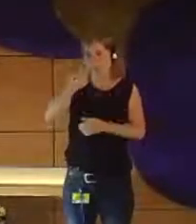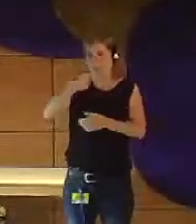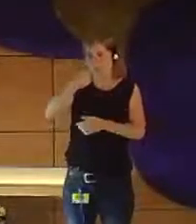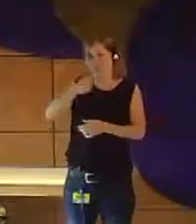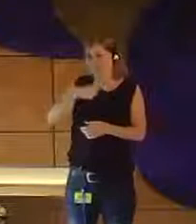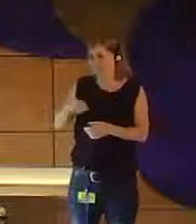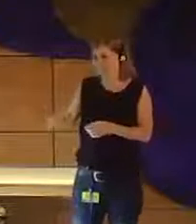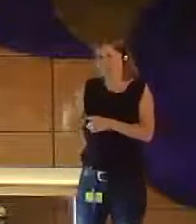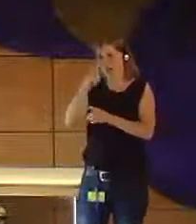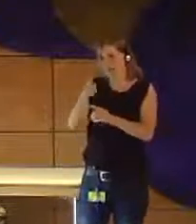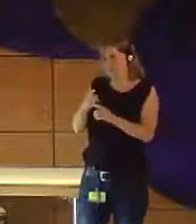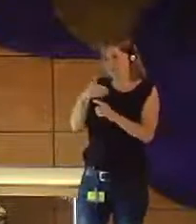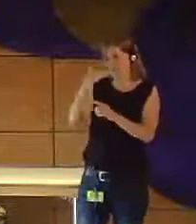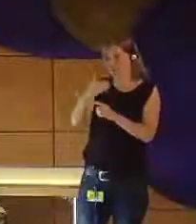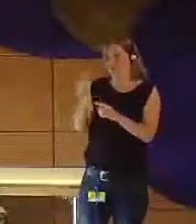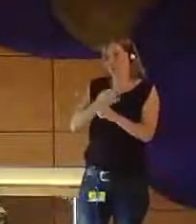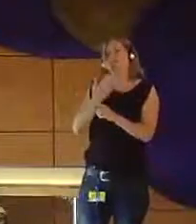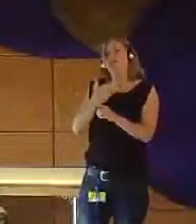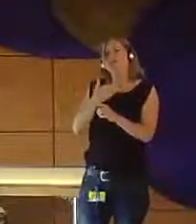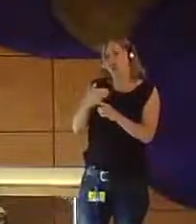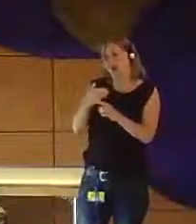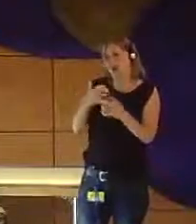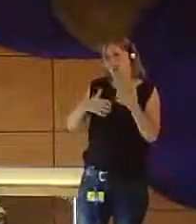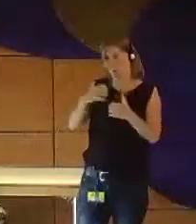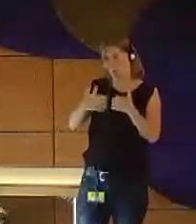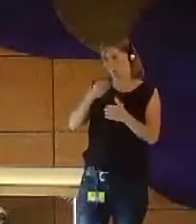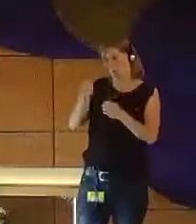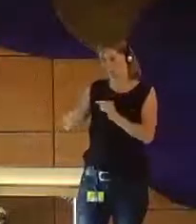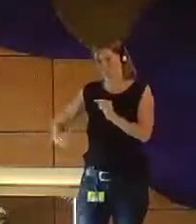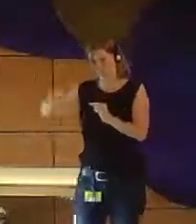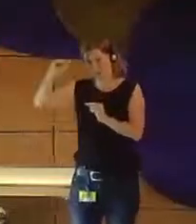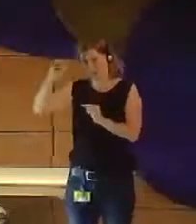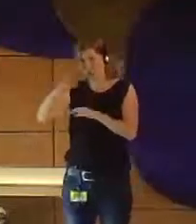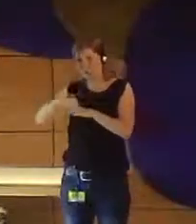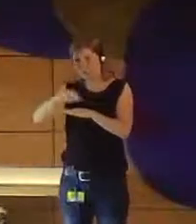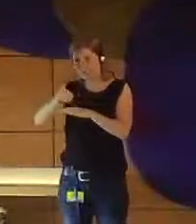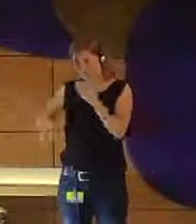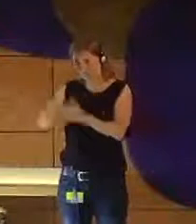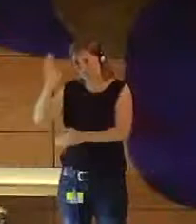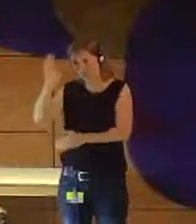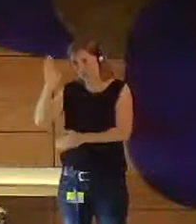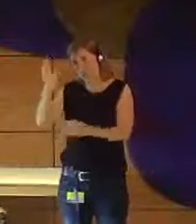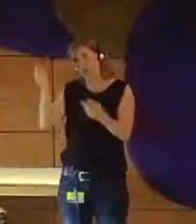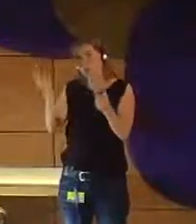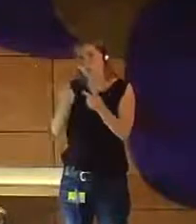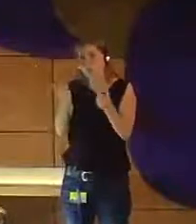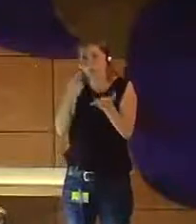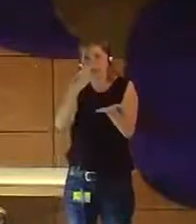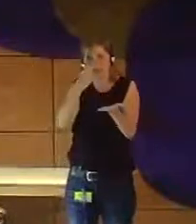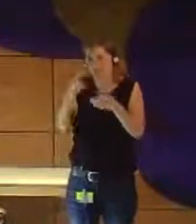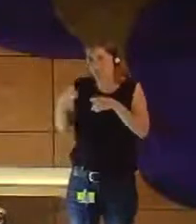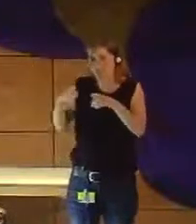Kinder Sexualhormone brauchen, oder hört man mit der Wachstumshormontherapie auf, sobald die Sexualhormontherapie